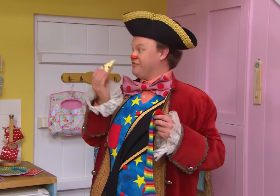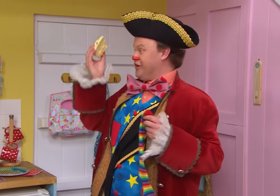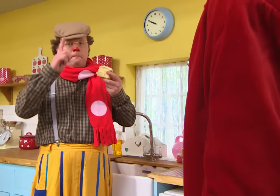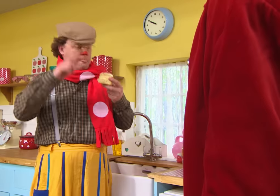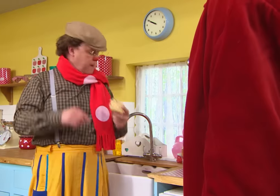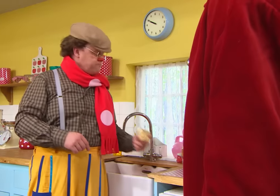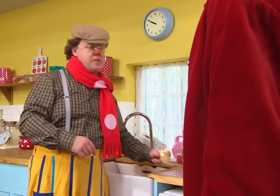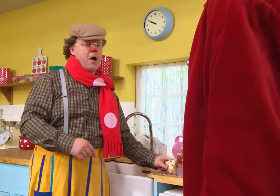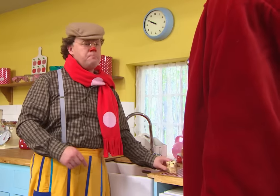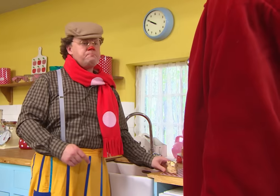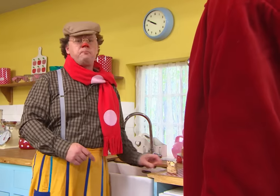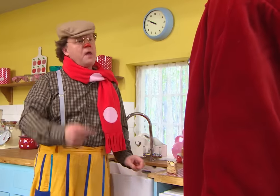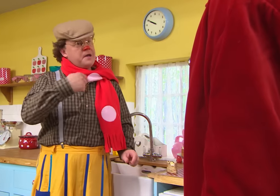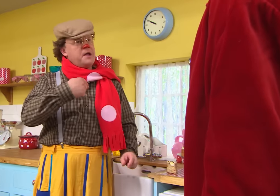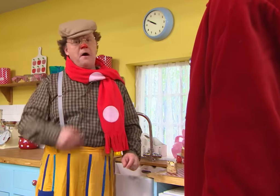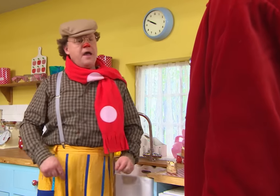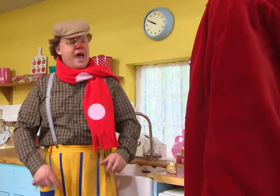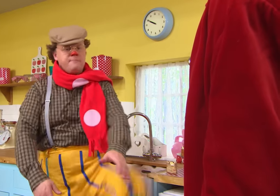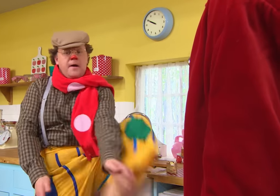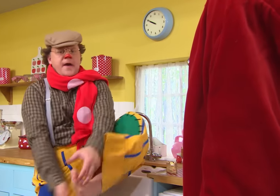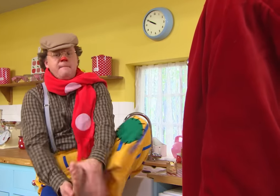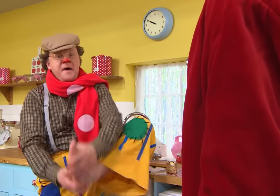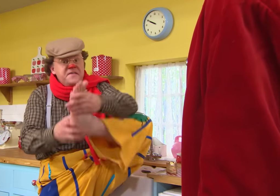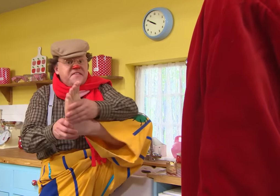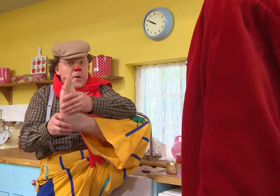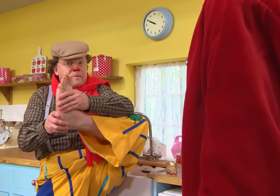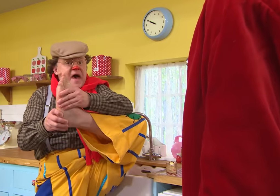Delicious! Now, can I have my sock back?